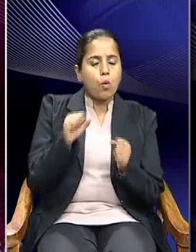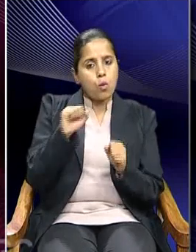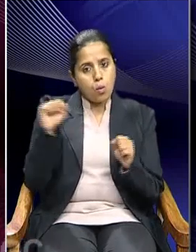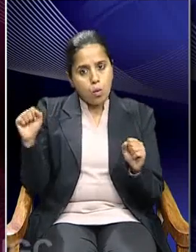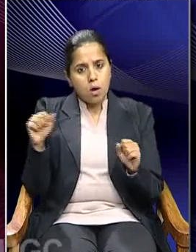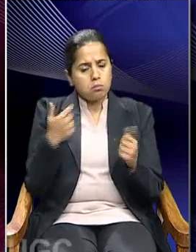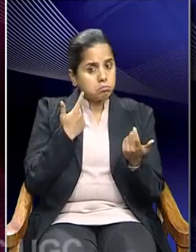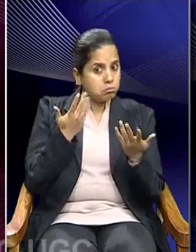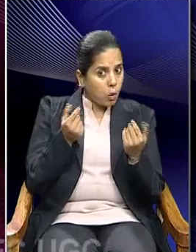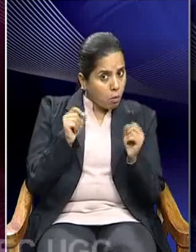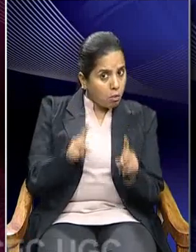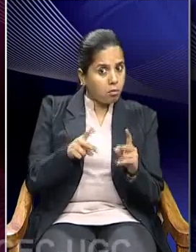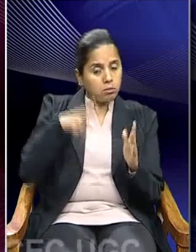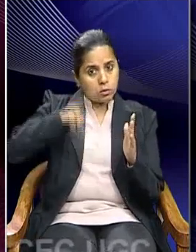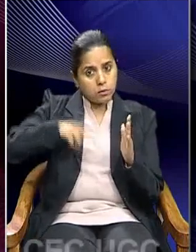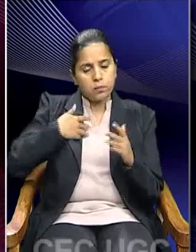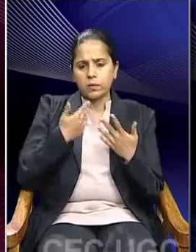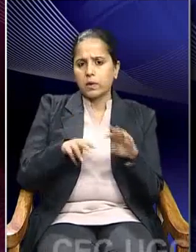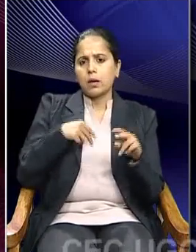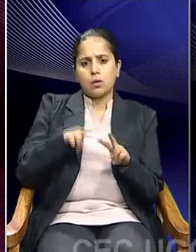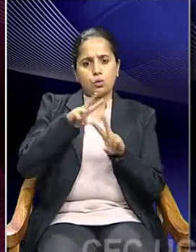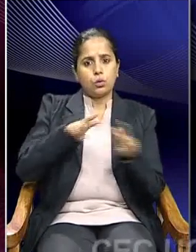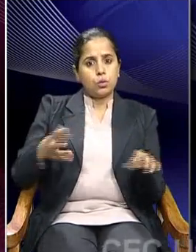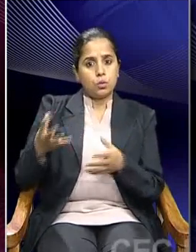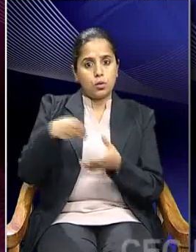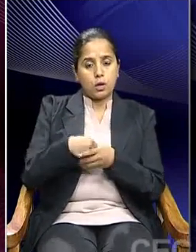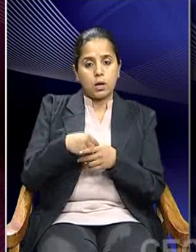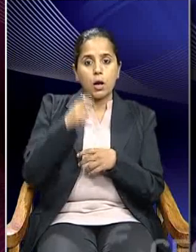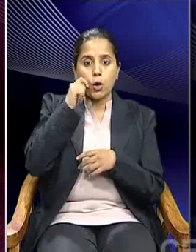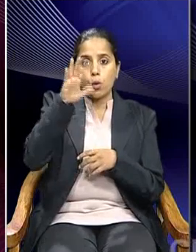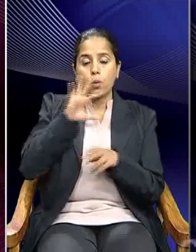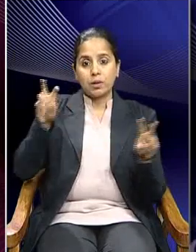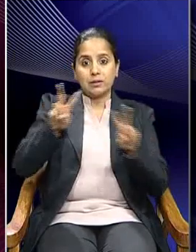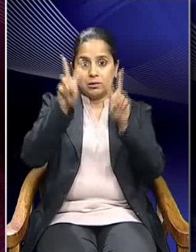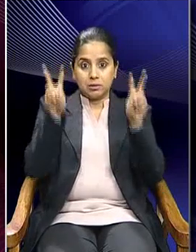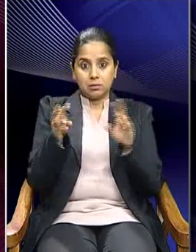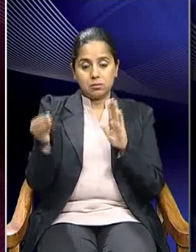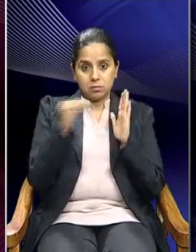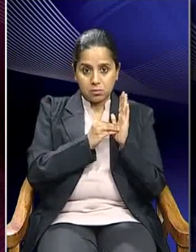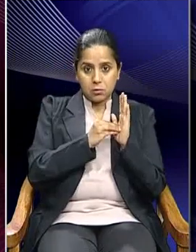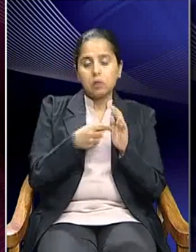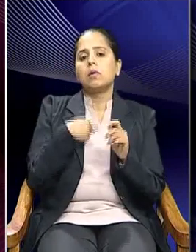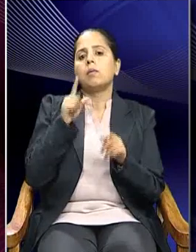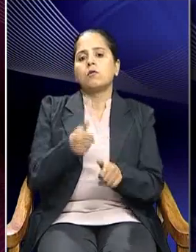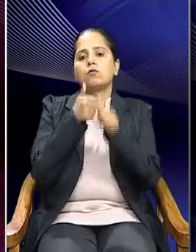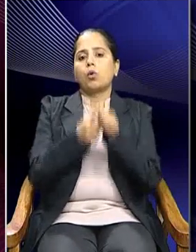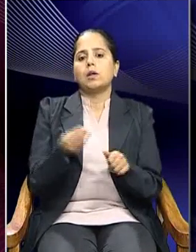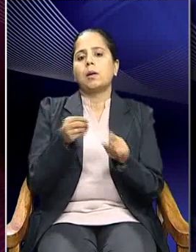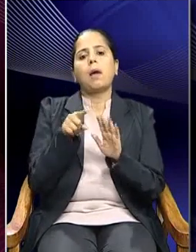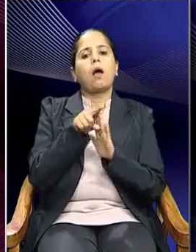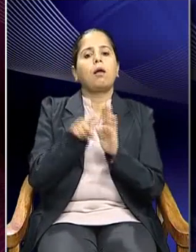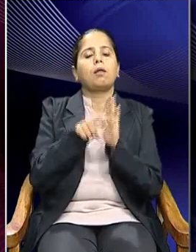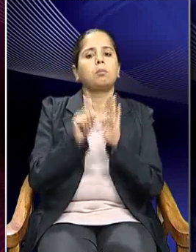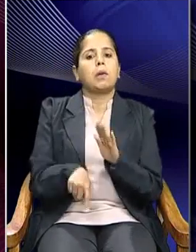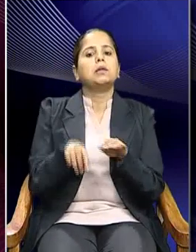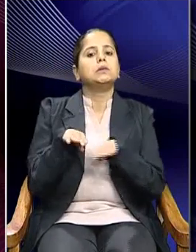So whenever research involves human subject, we have to follow certain ethical